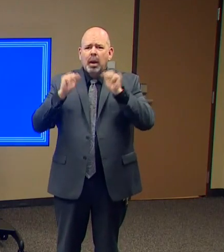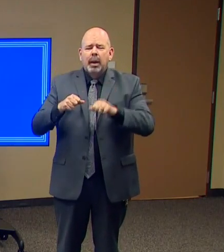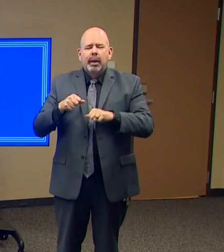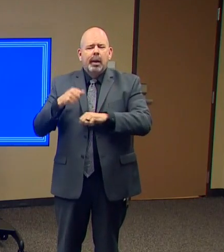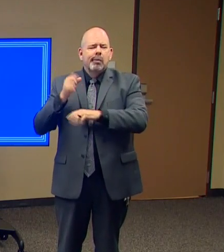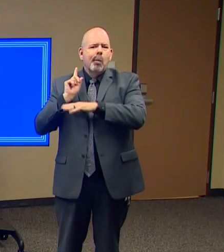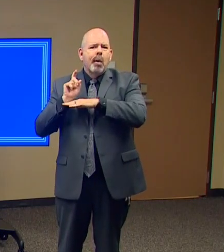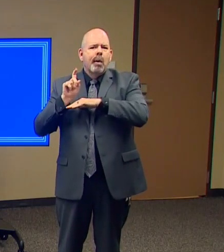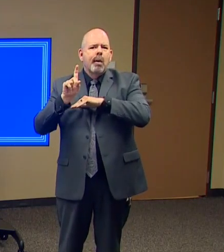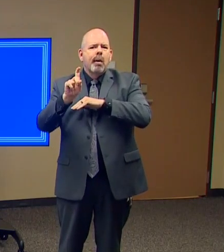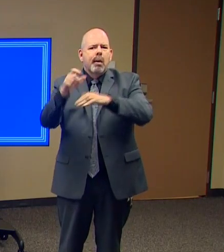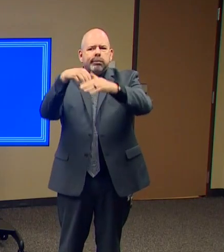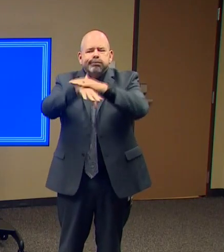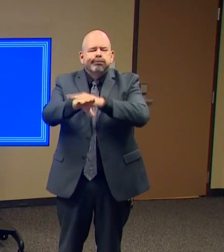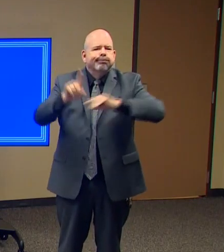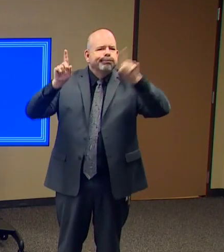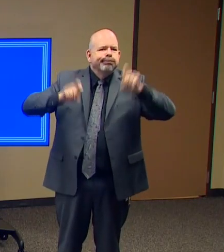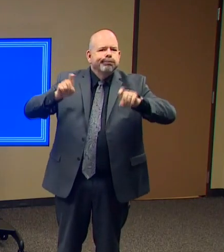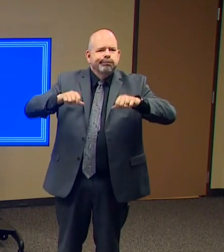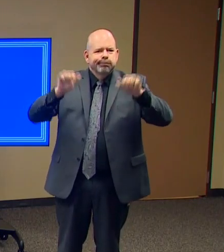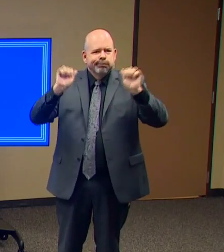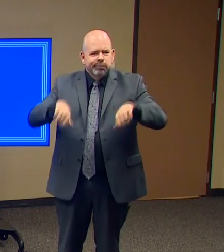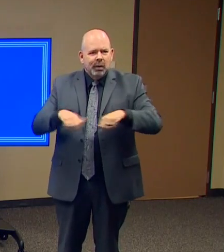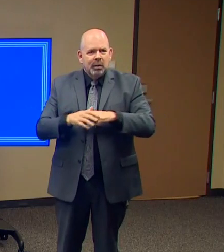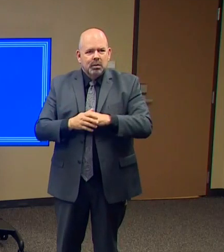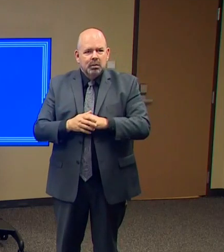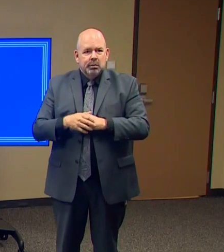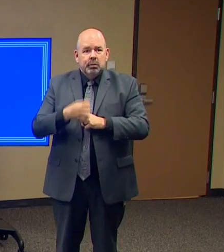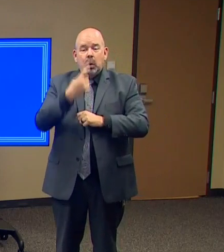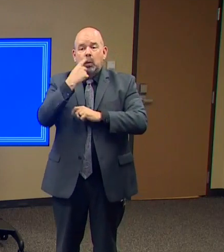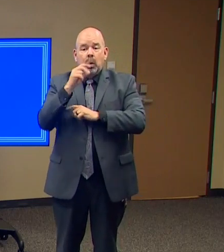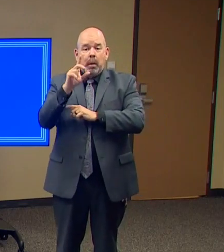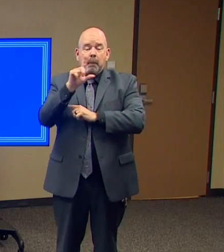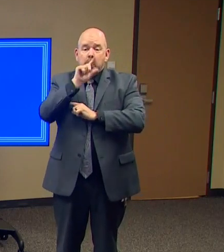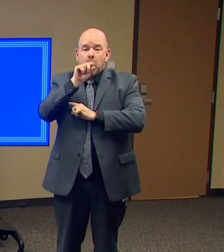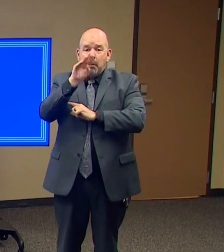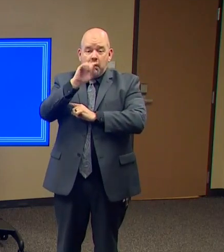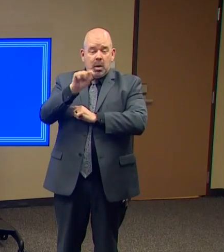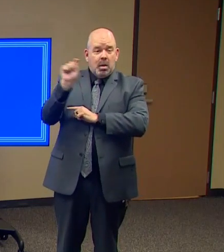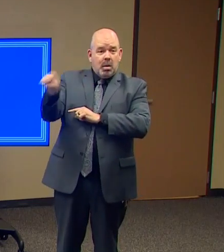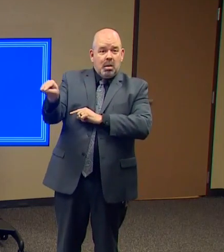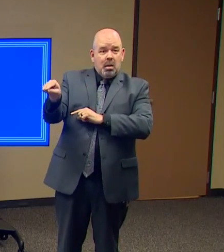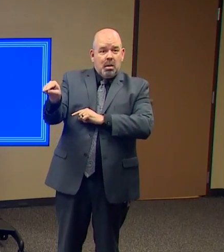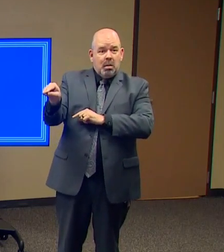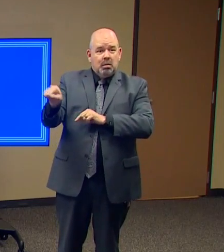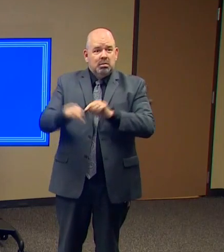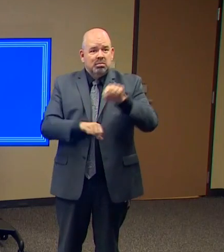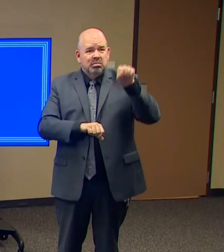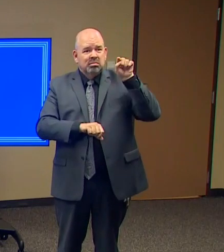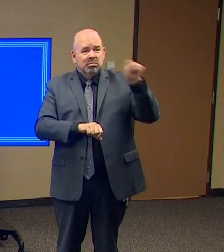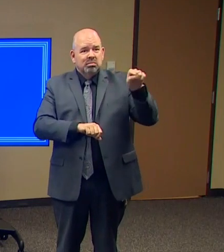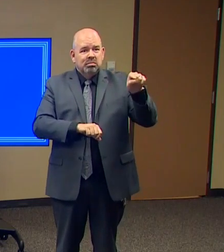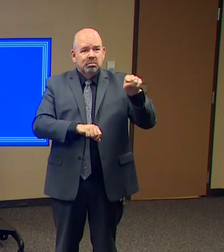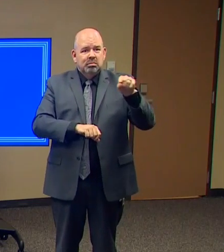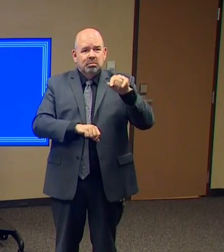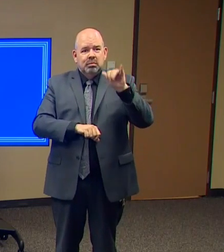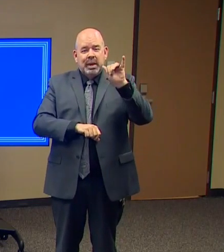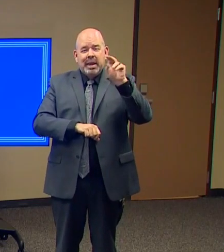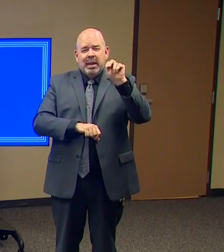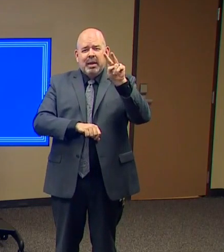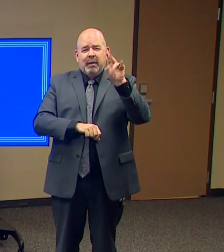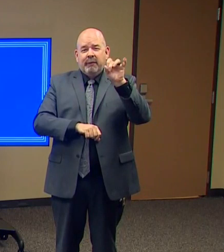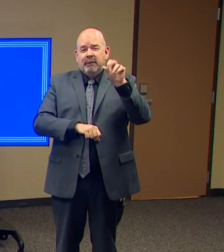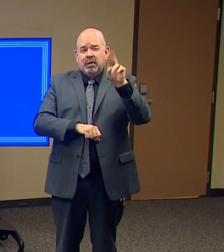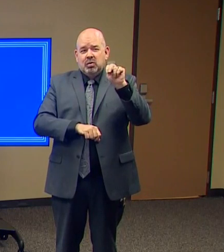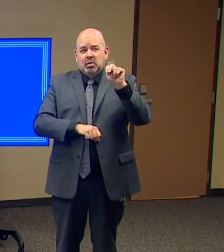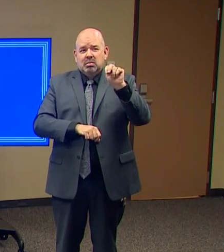at Inspired Vision Compassion Center in Pleasant Grove. That's since the last time that we had one of these press briefings. But today